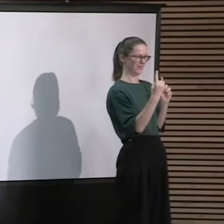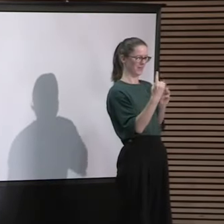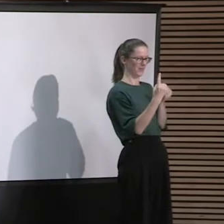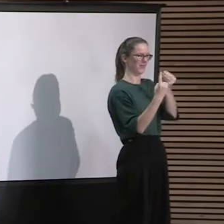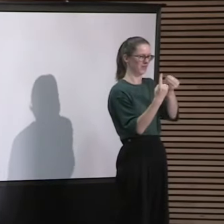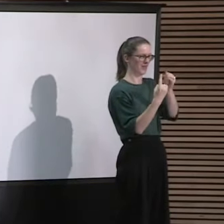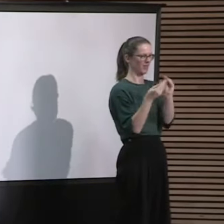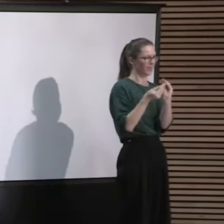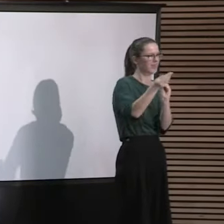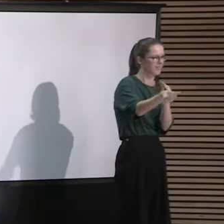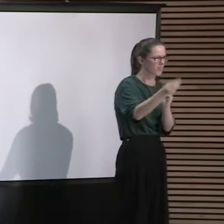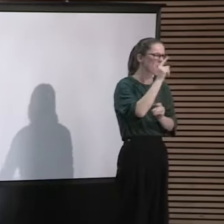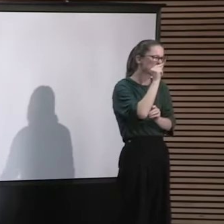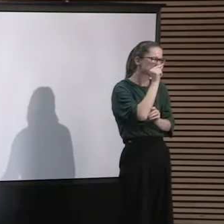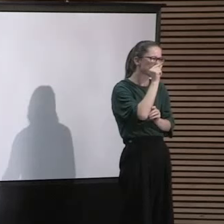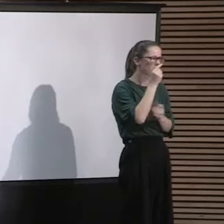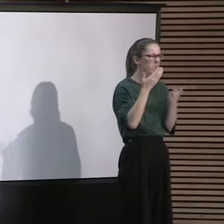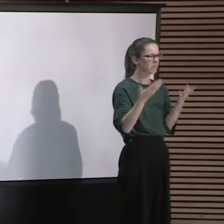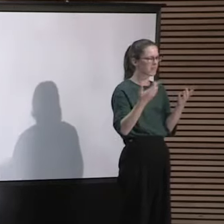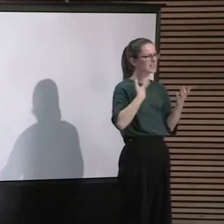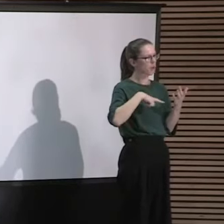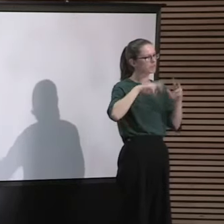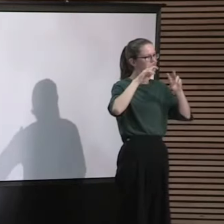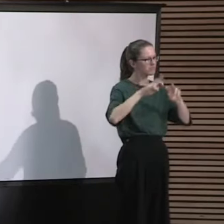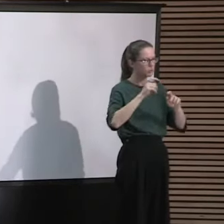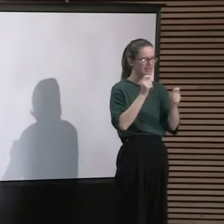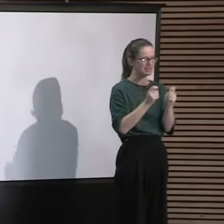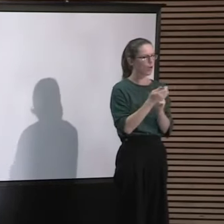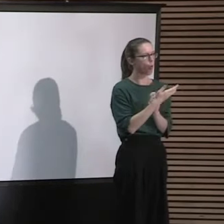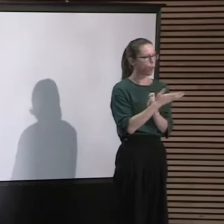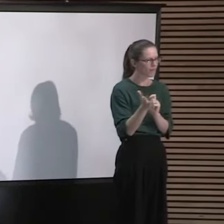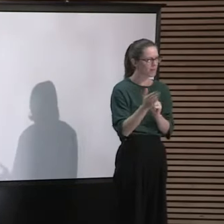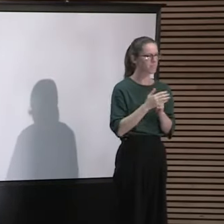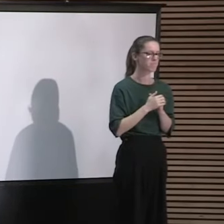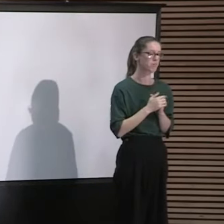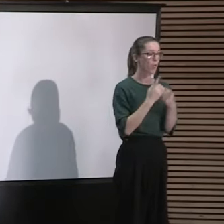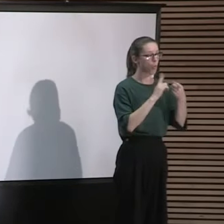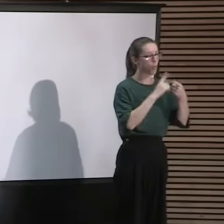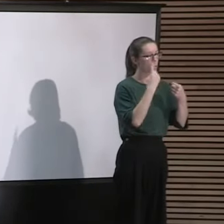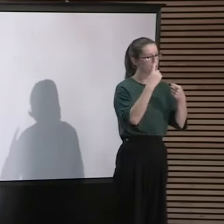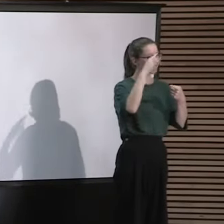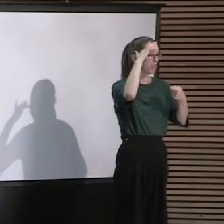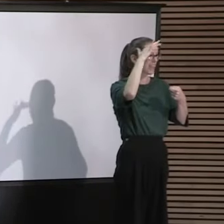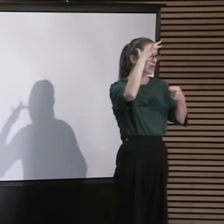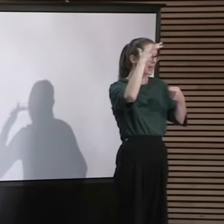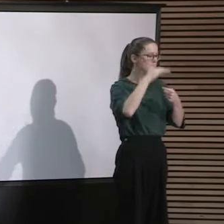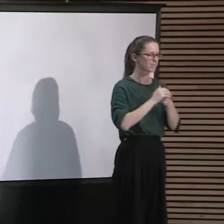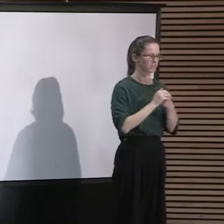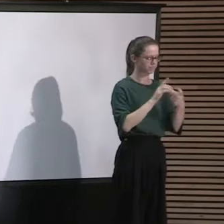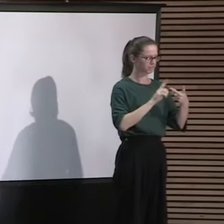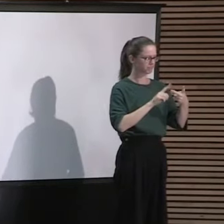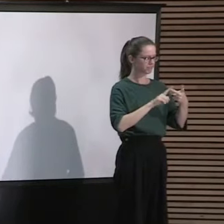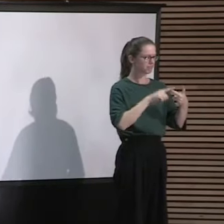who tested positive on the 31st and then this man who has tested positive. So that's one possibility. And the other is